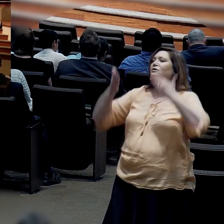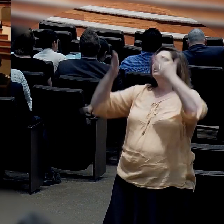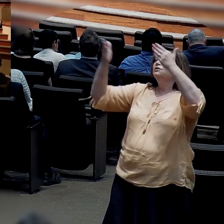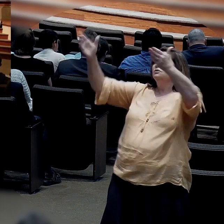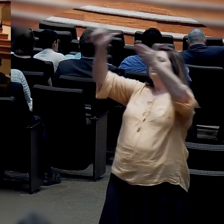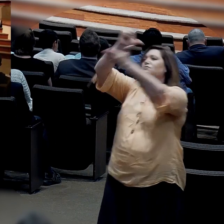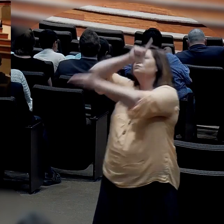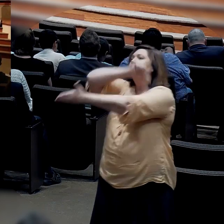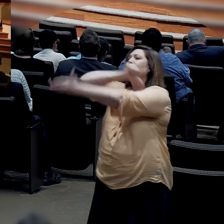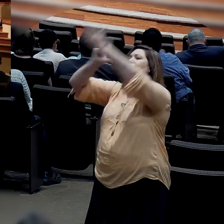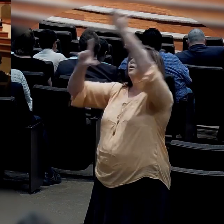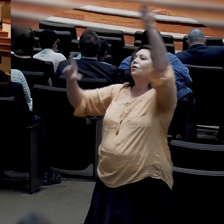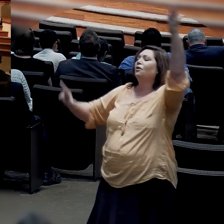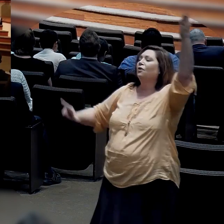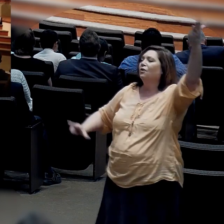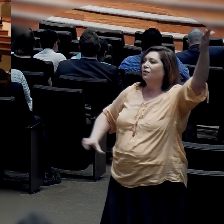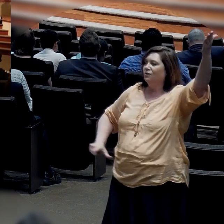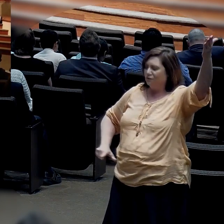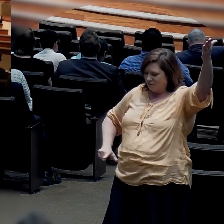Lord.